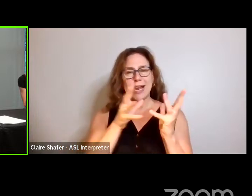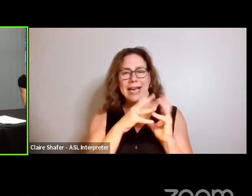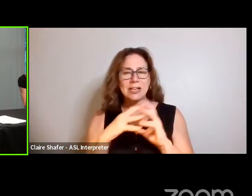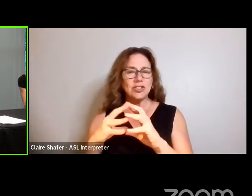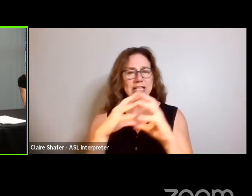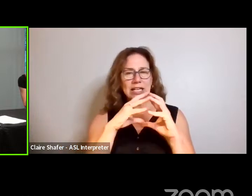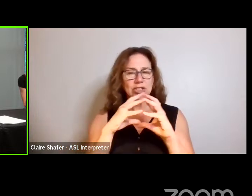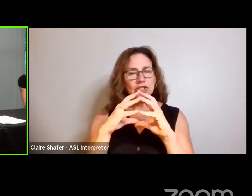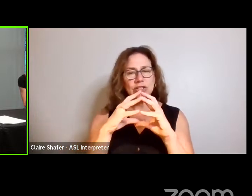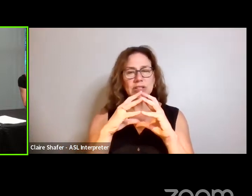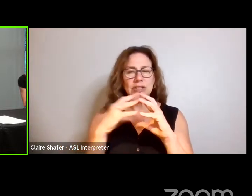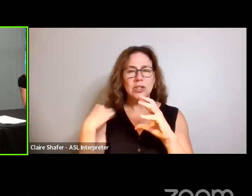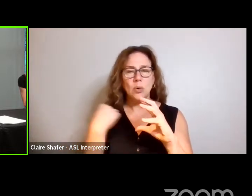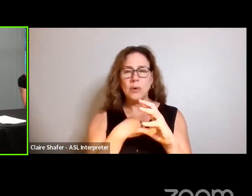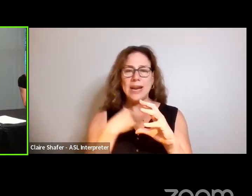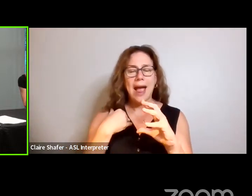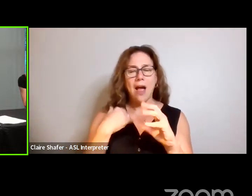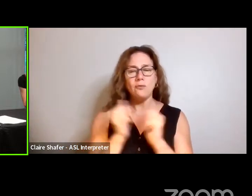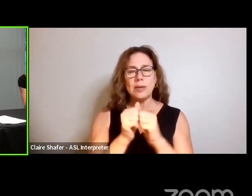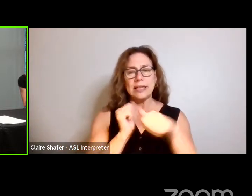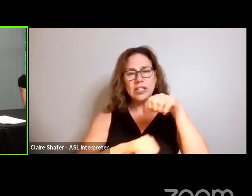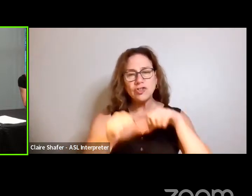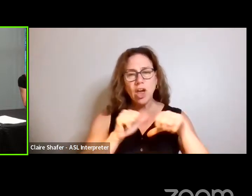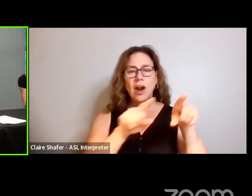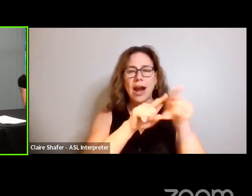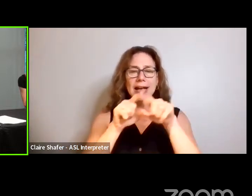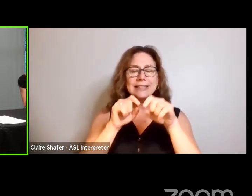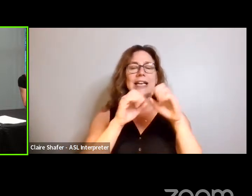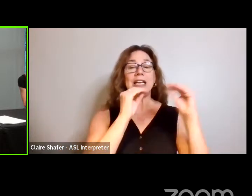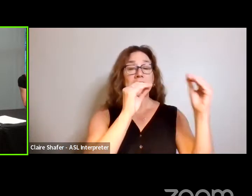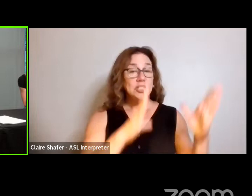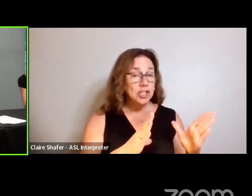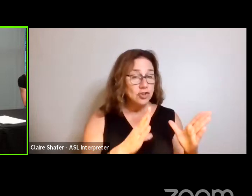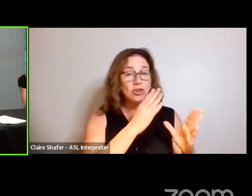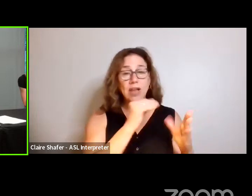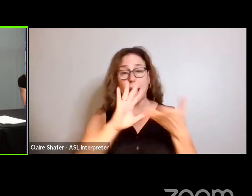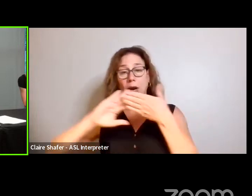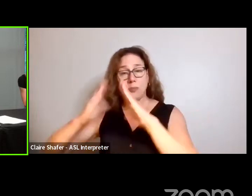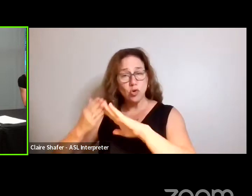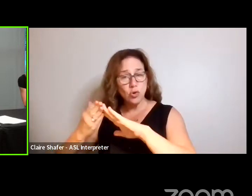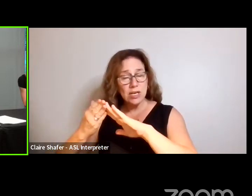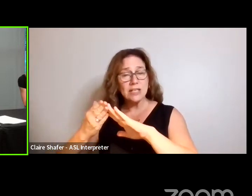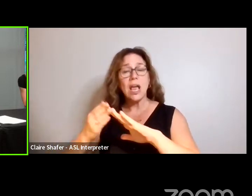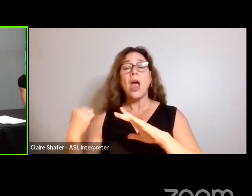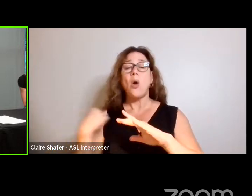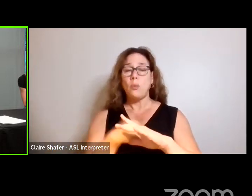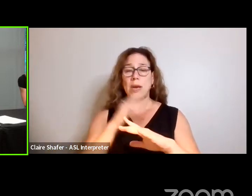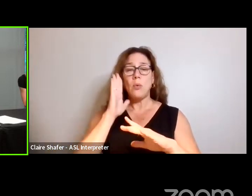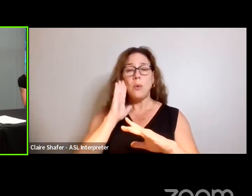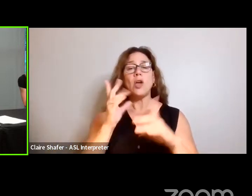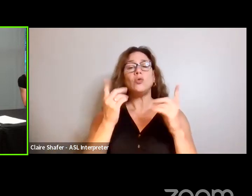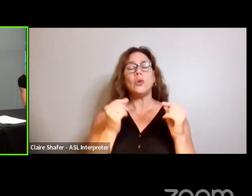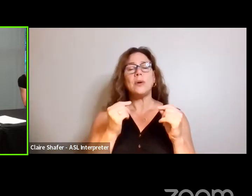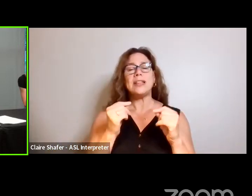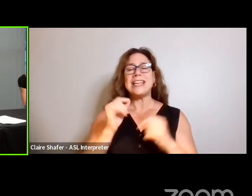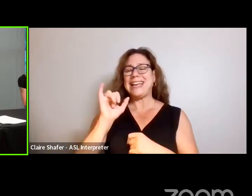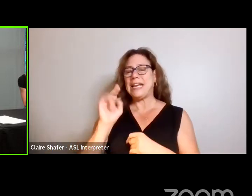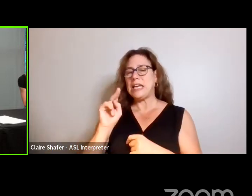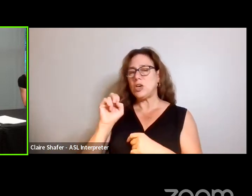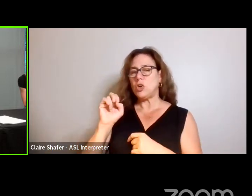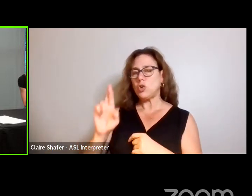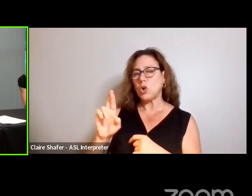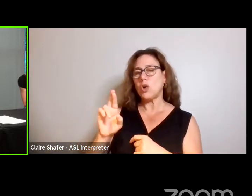through the intersections we have with one another as educators and with our communities, and we're going to do it with our interdependability, how we rely